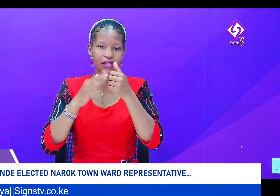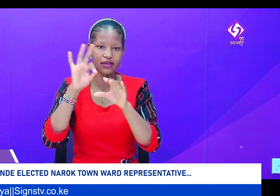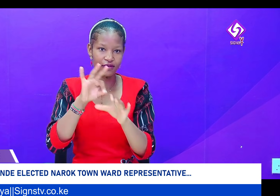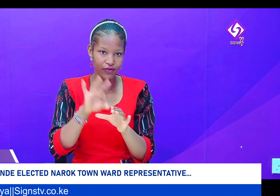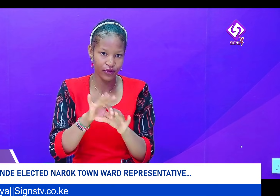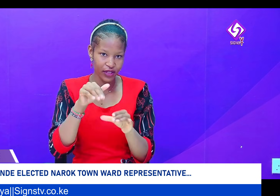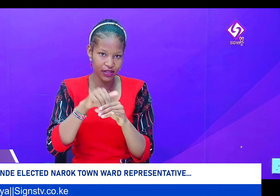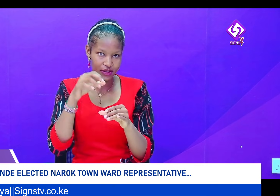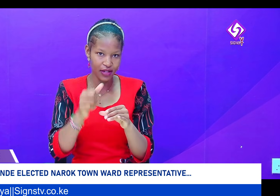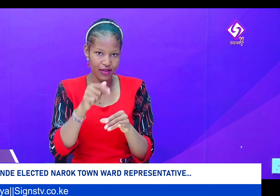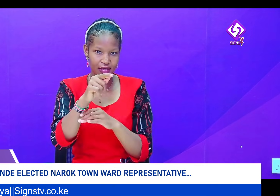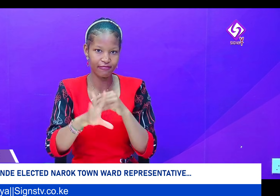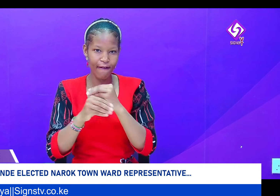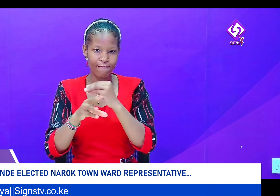garnered